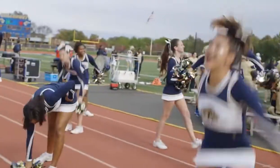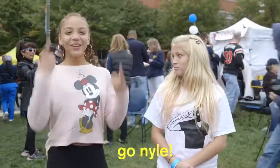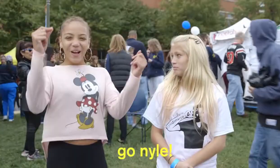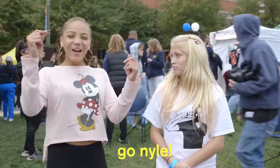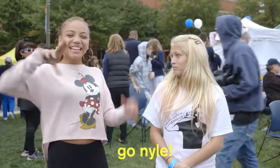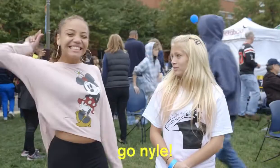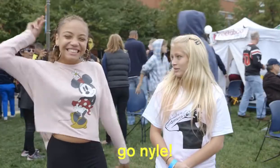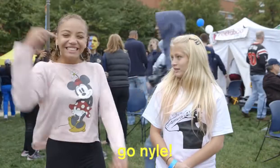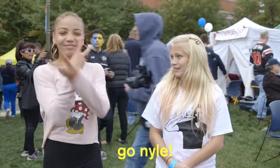Go Niall!